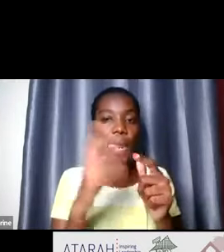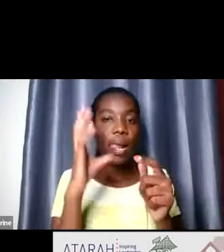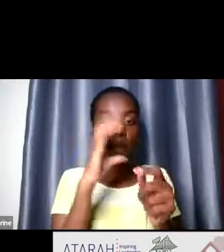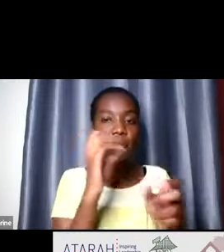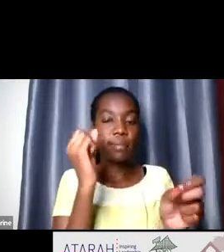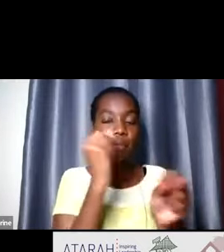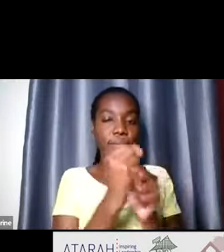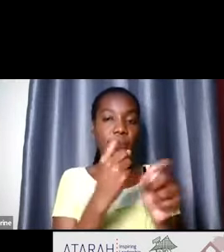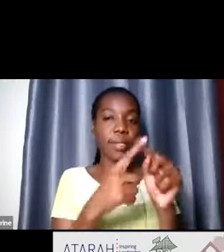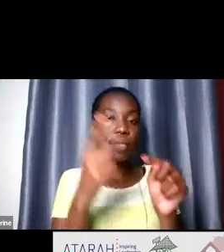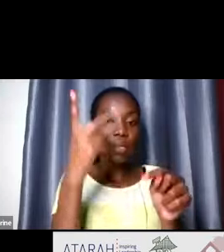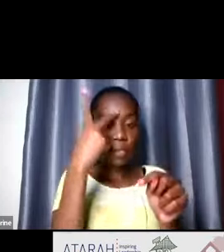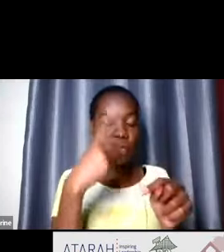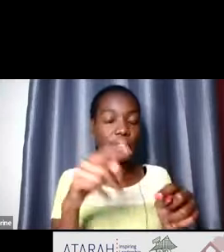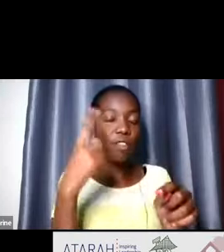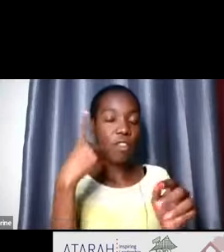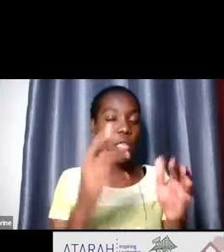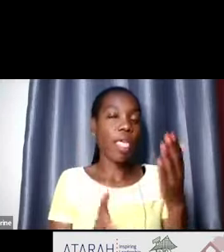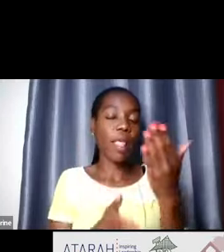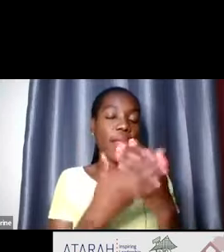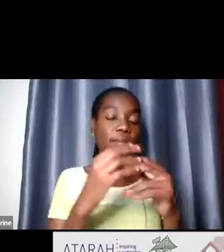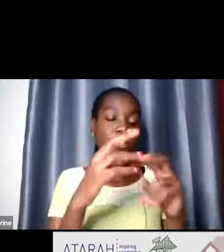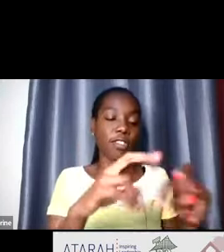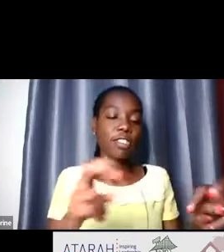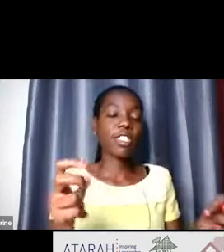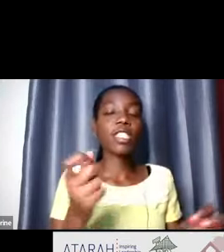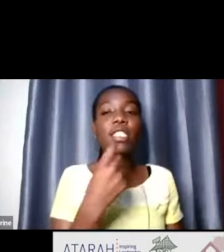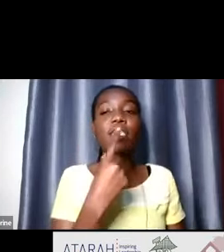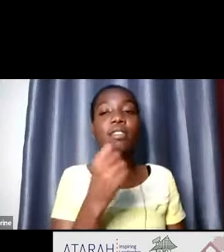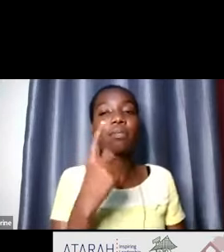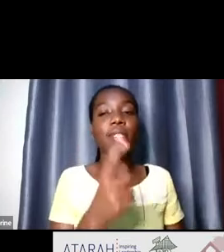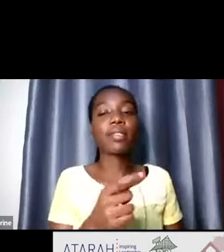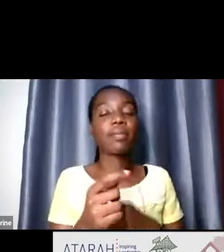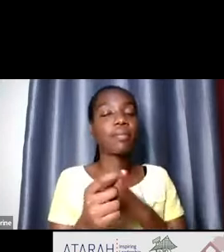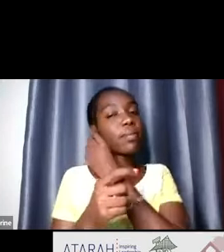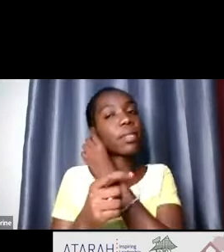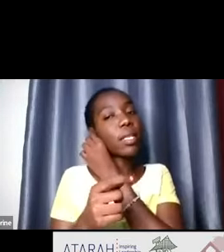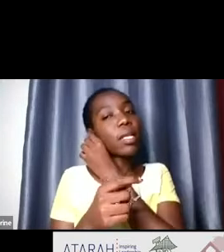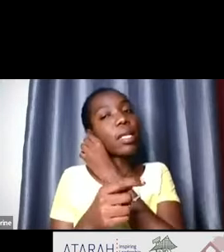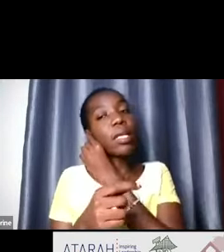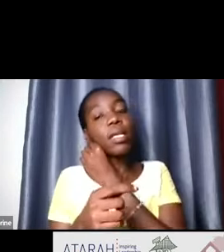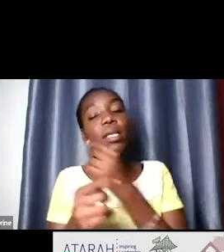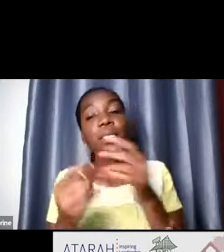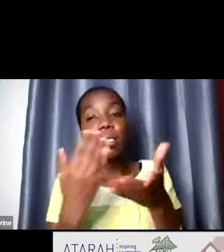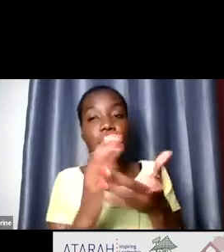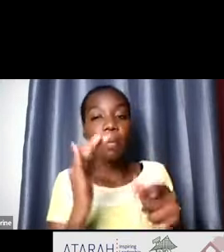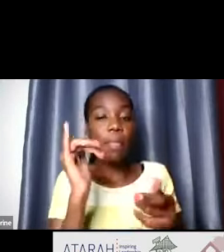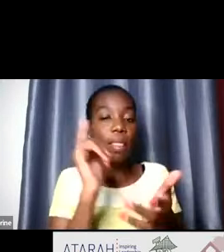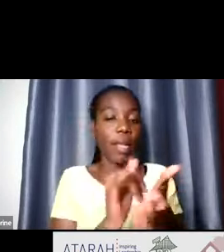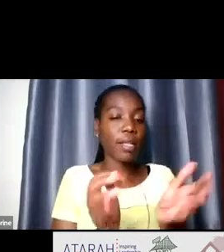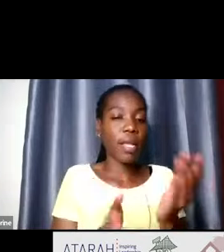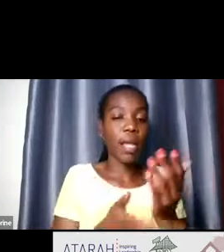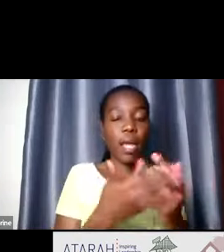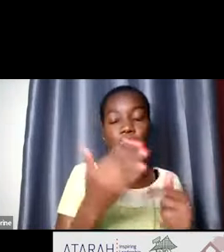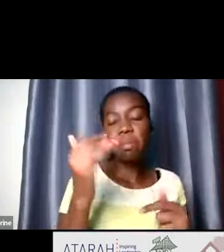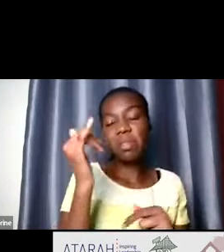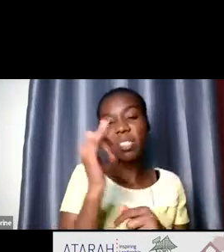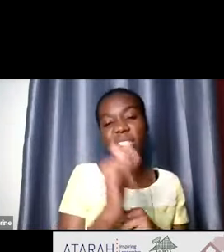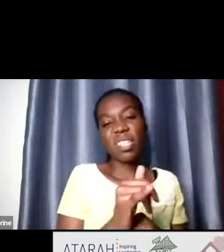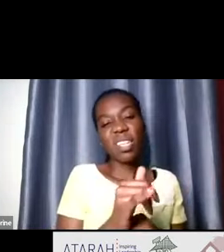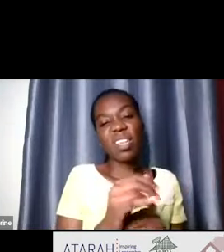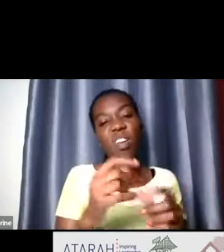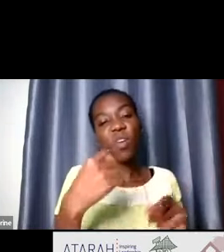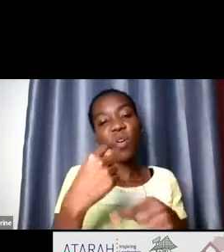out, but the policy is to help them seek treatment. Some of this cannot be helped by retaining them to continue in